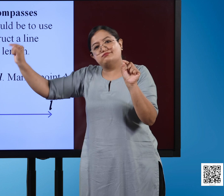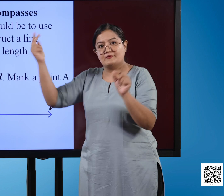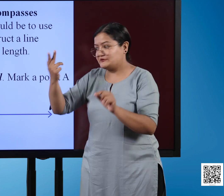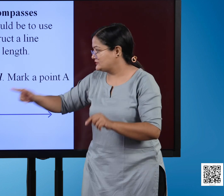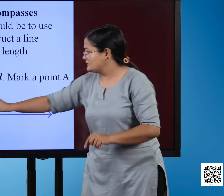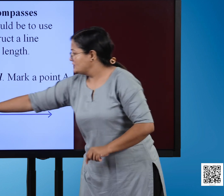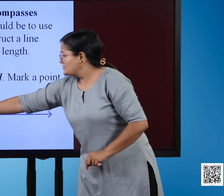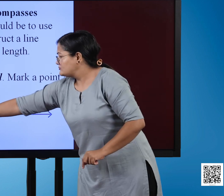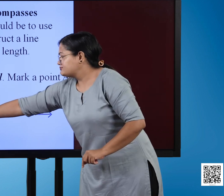figure of this.